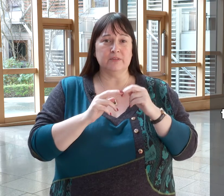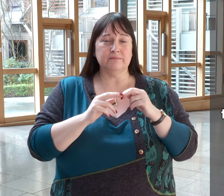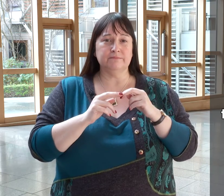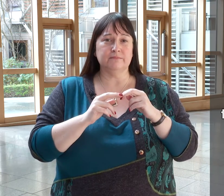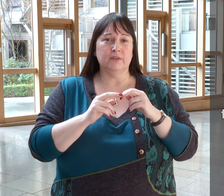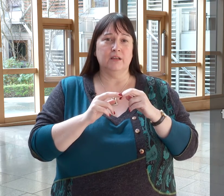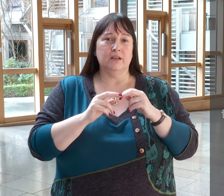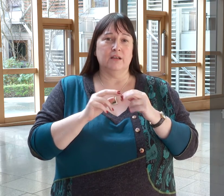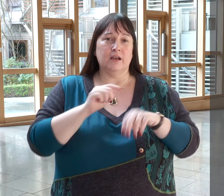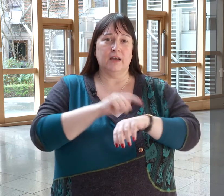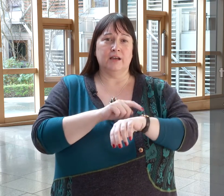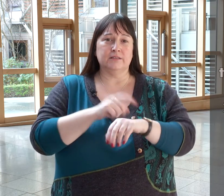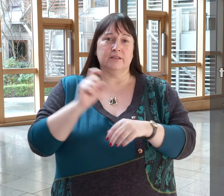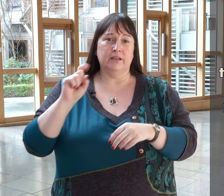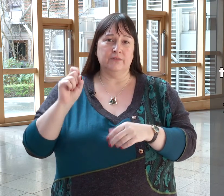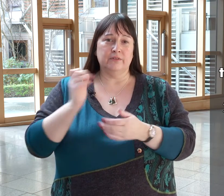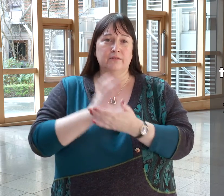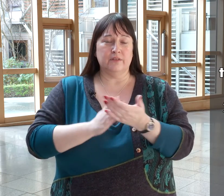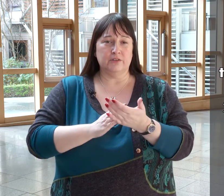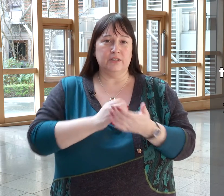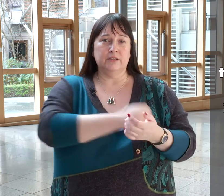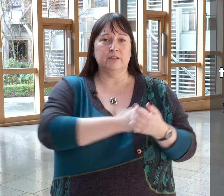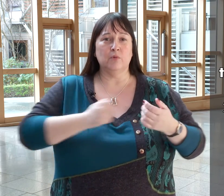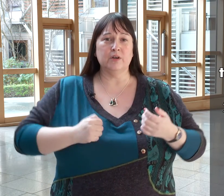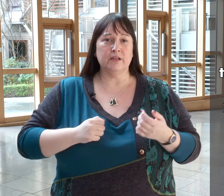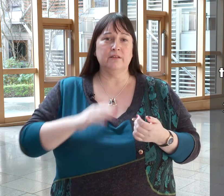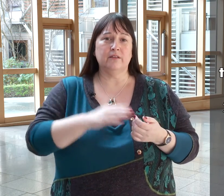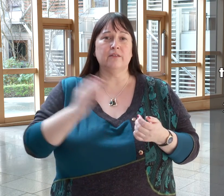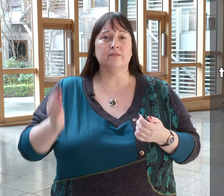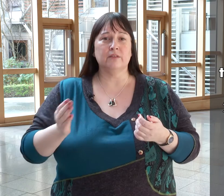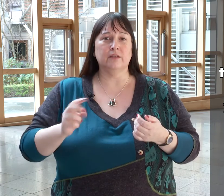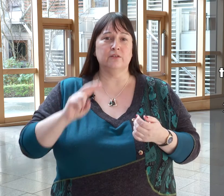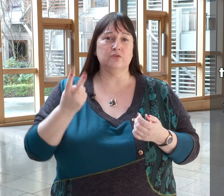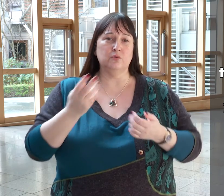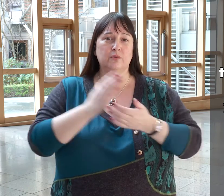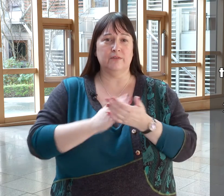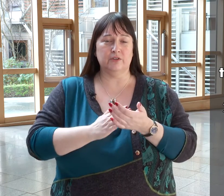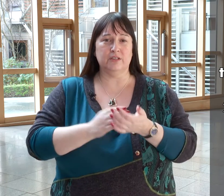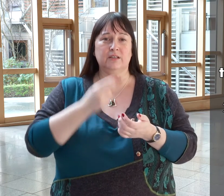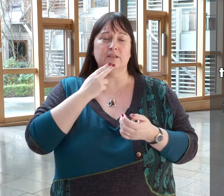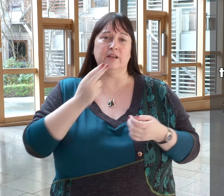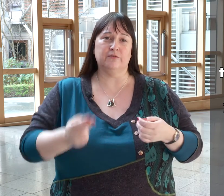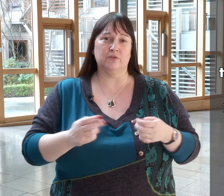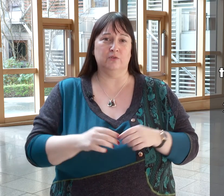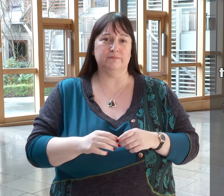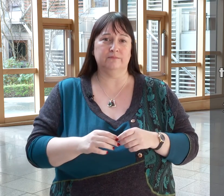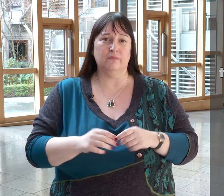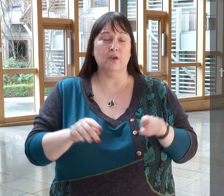building at 11:30 in the morning, then 2:30 in the afternoon.